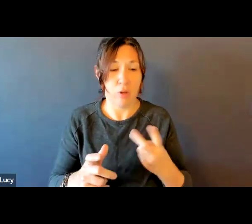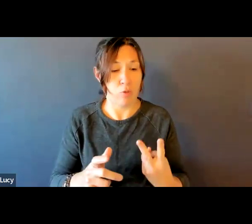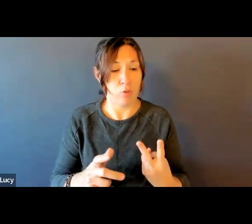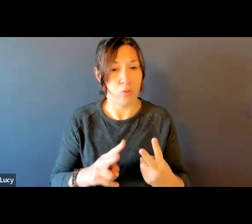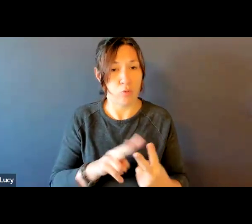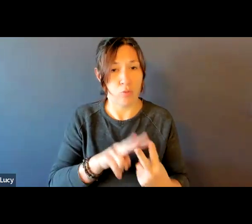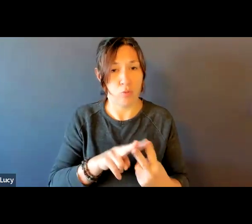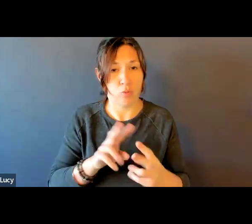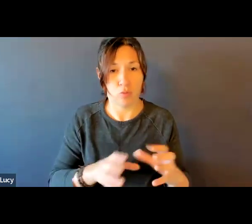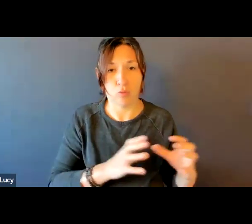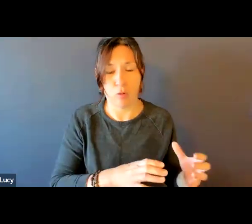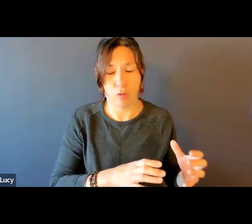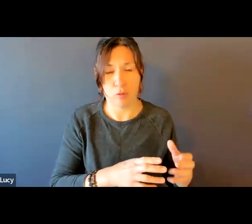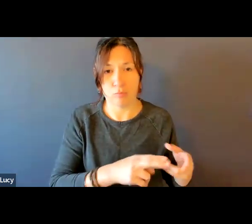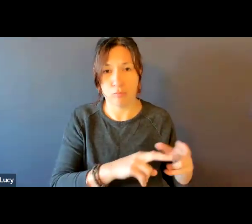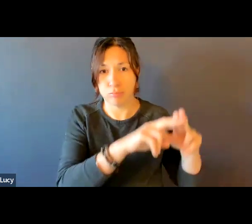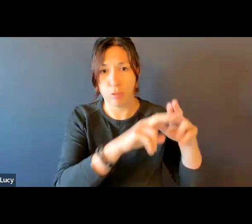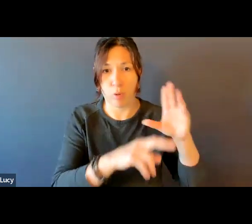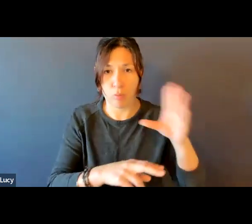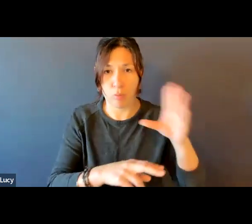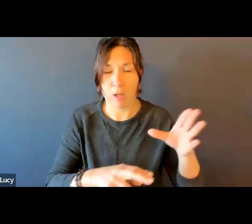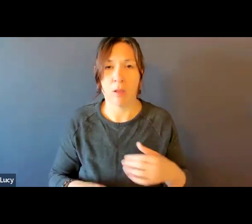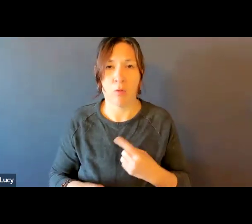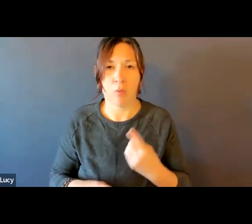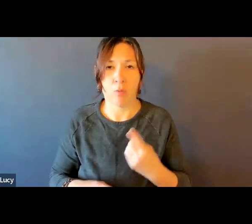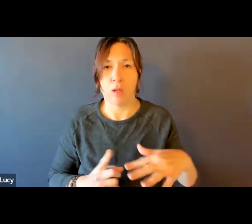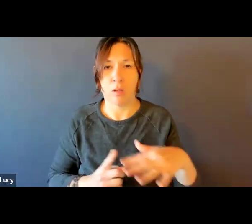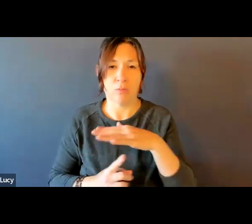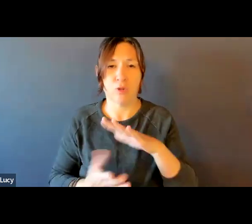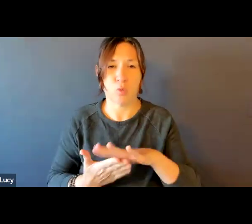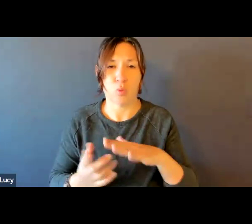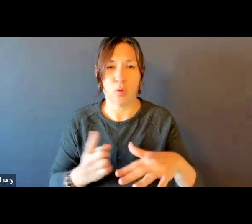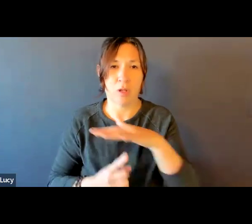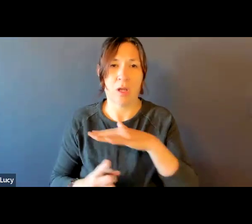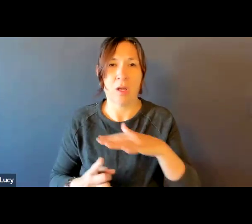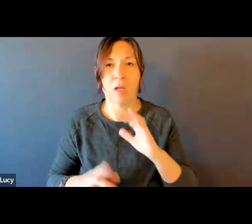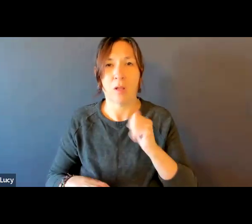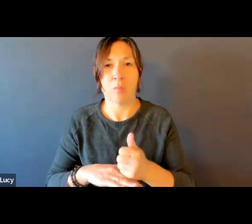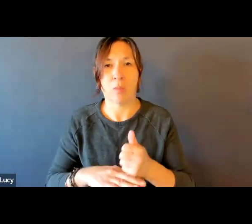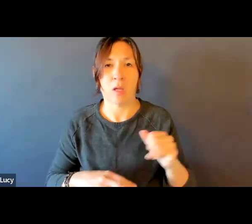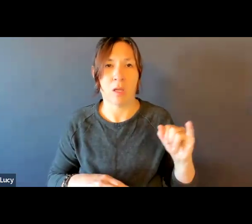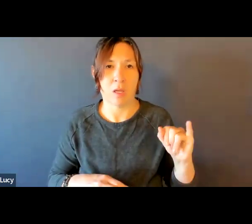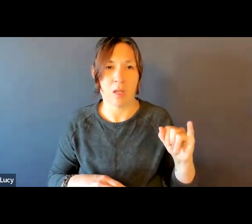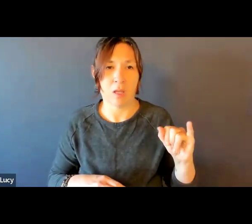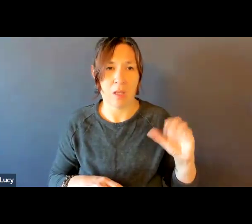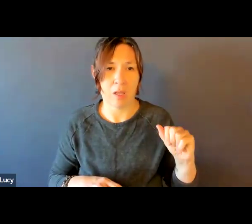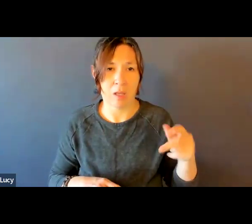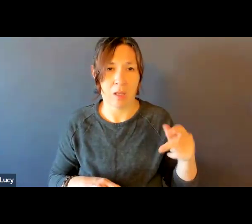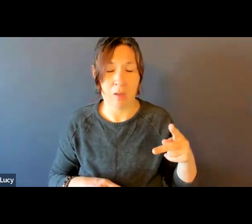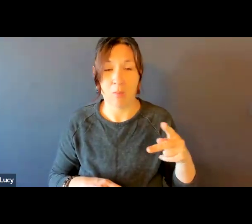school year. One of our school climate initiatives is around implementing MyCap. This is particularly happening in our middle